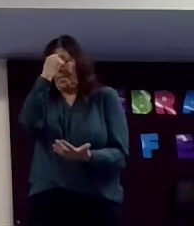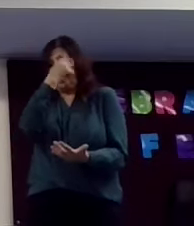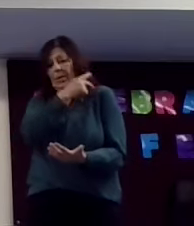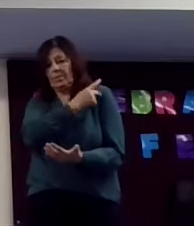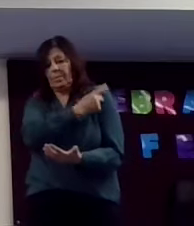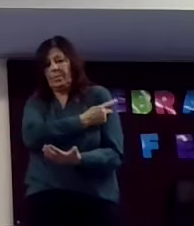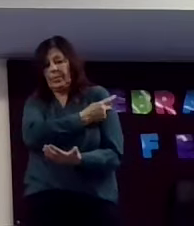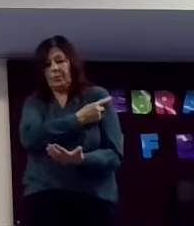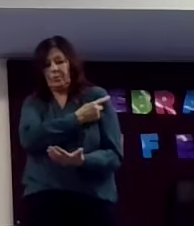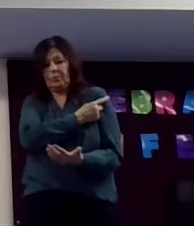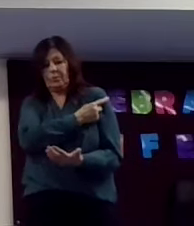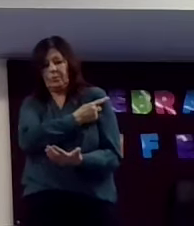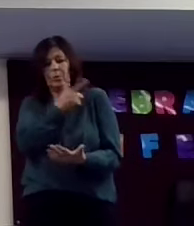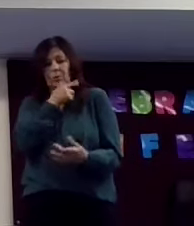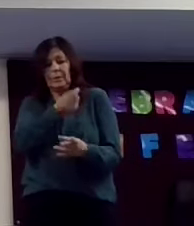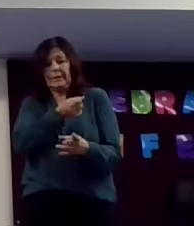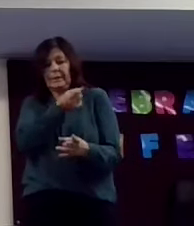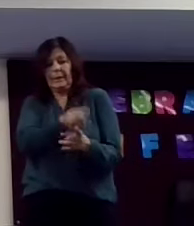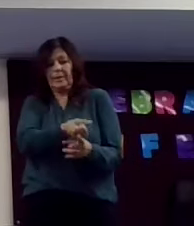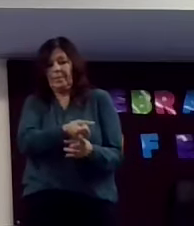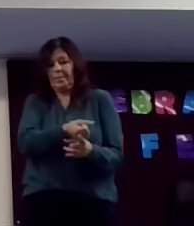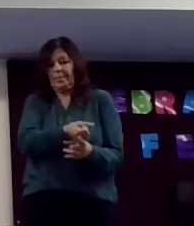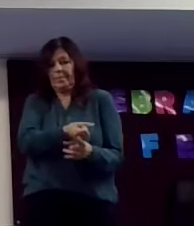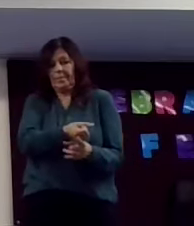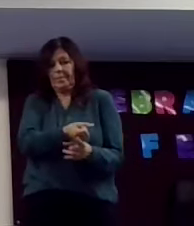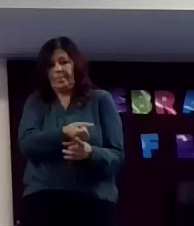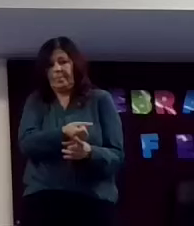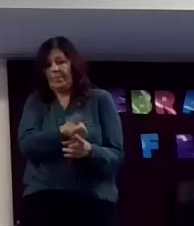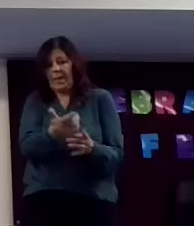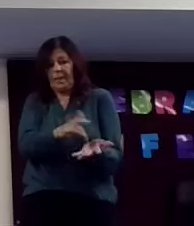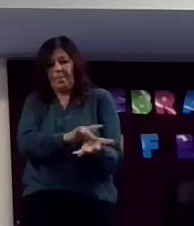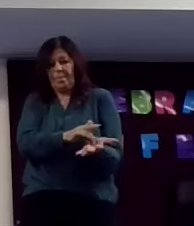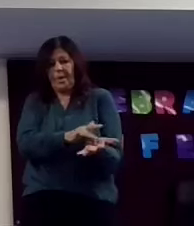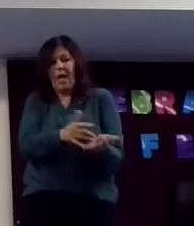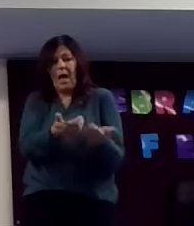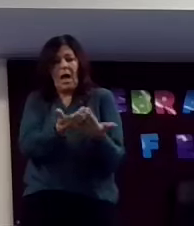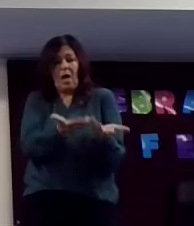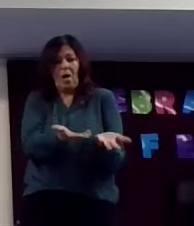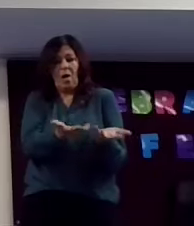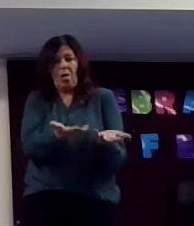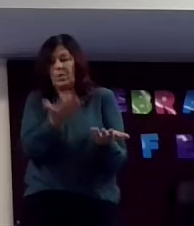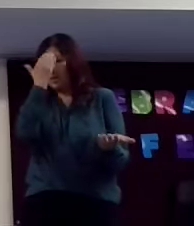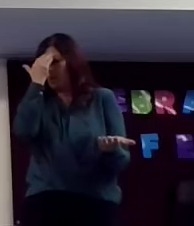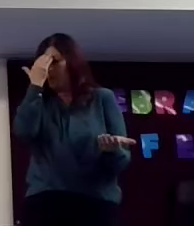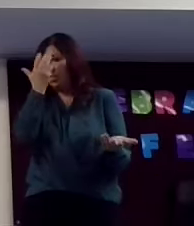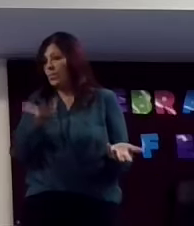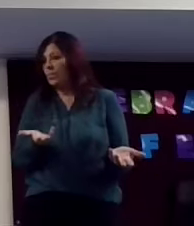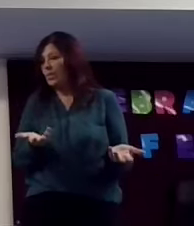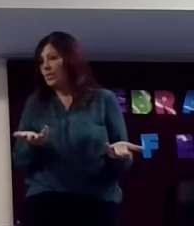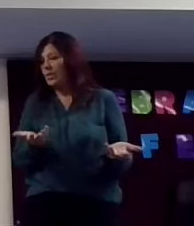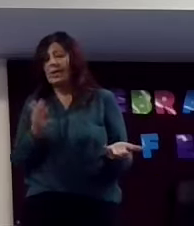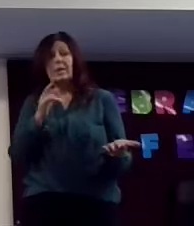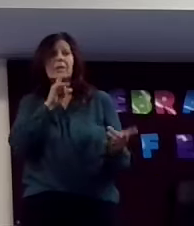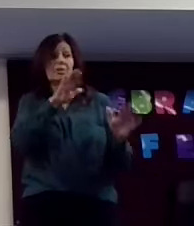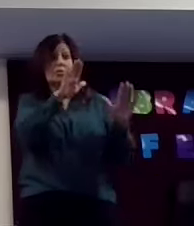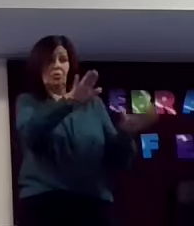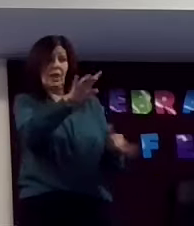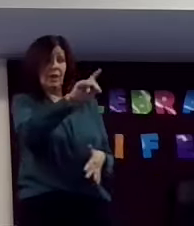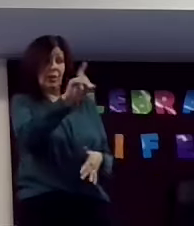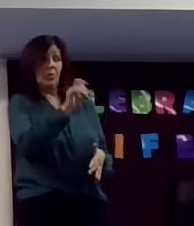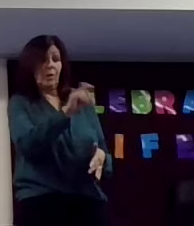who, is impacted by the prescribed medication. Yes. How do they know about this? That is a